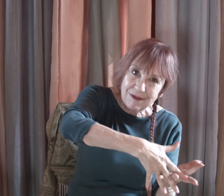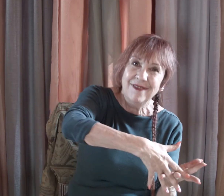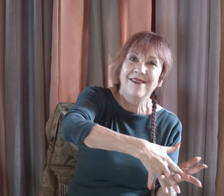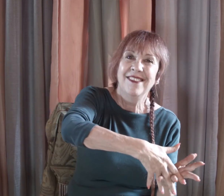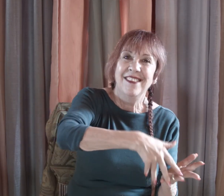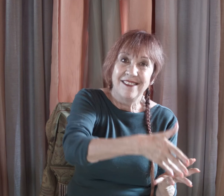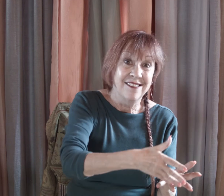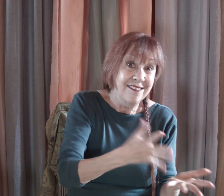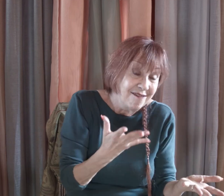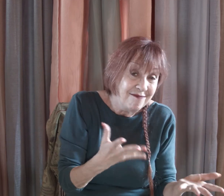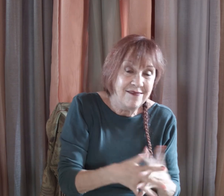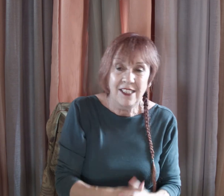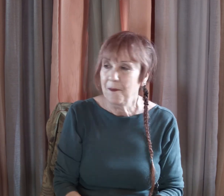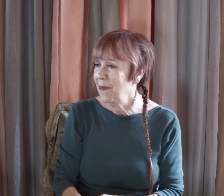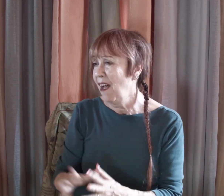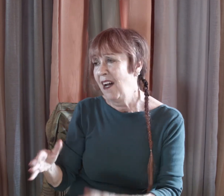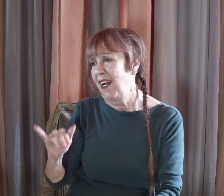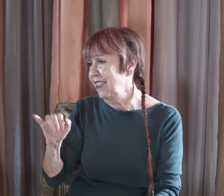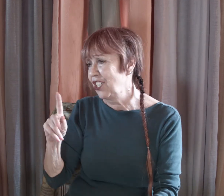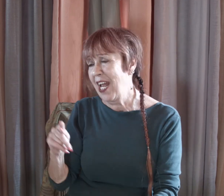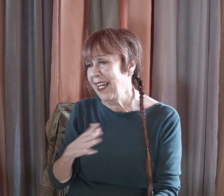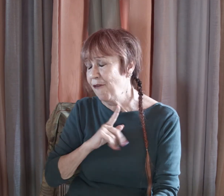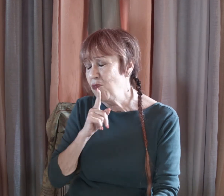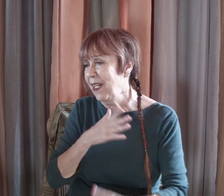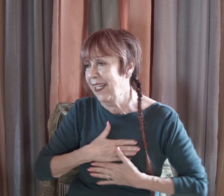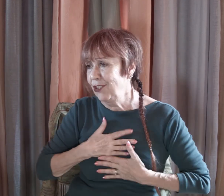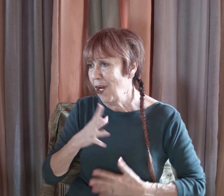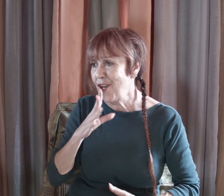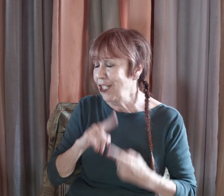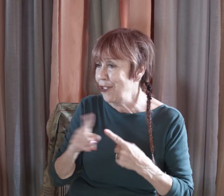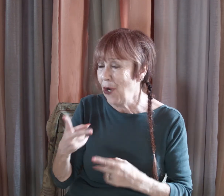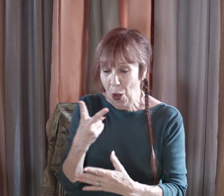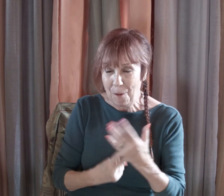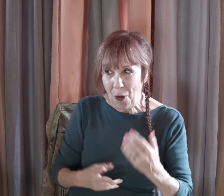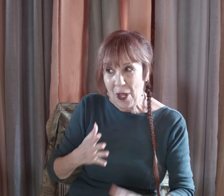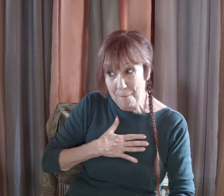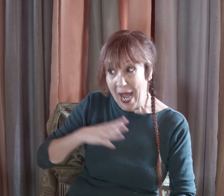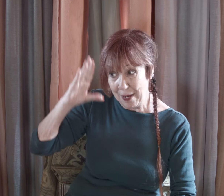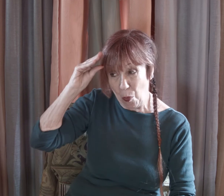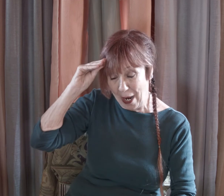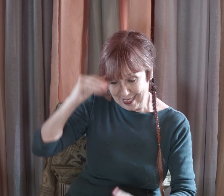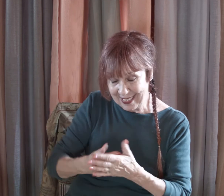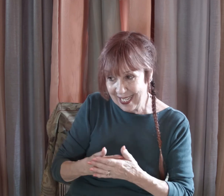Right. Literally. Well, Jackie, I can't tell you how much I've enjoyed speaking to you. Both my